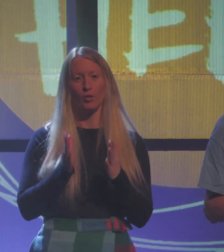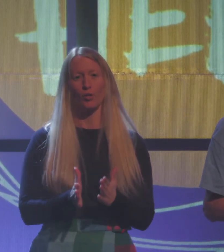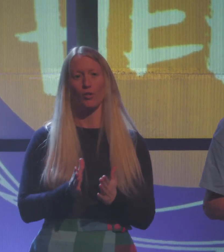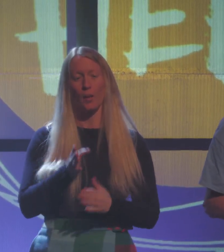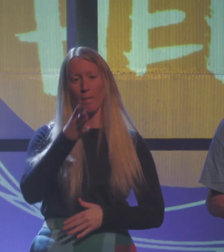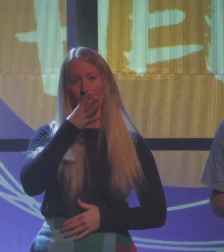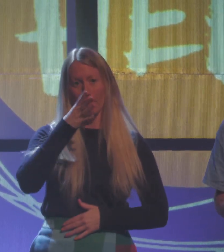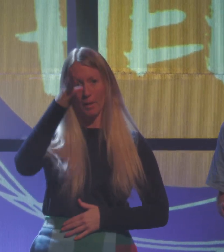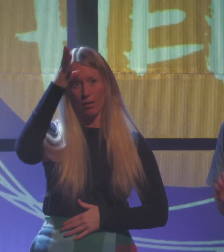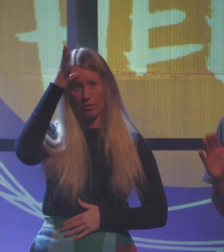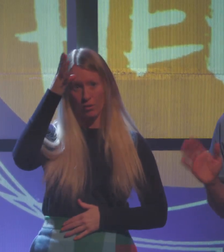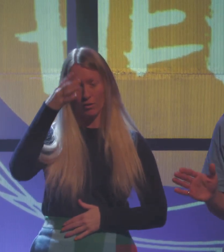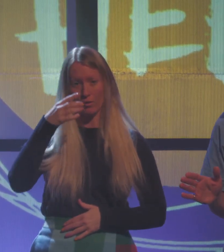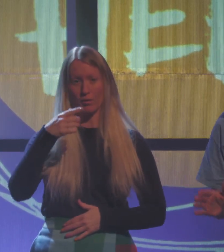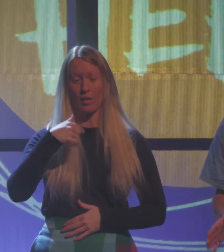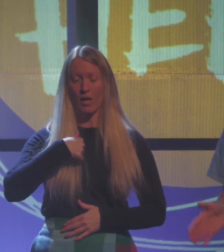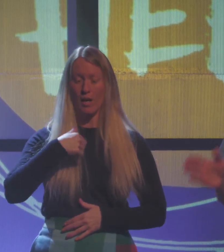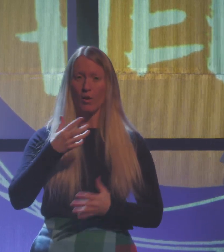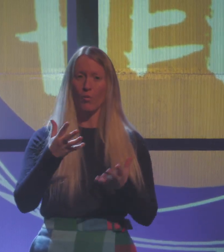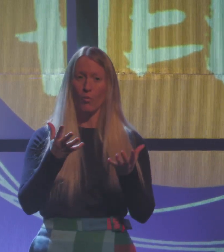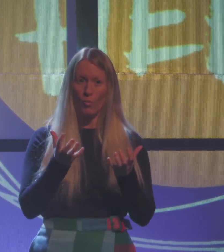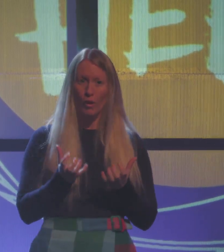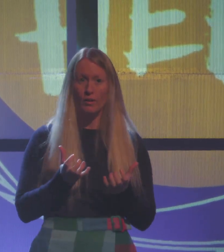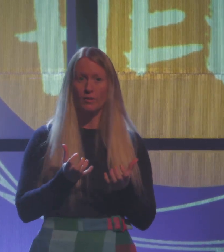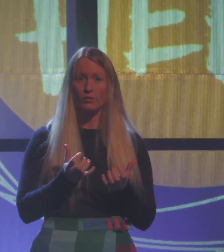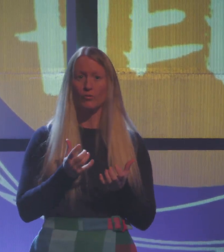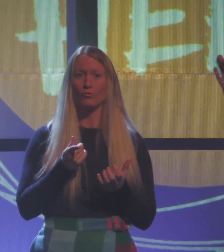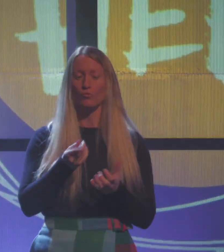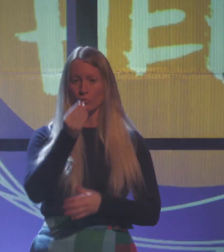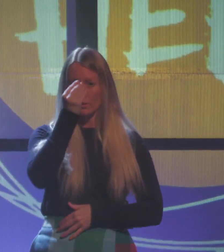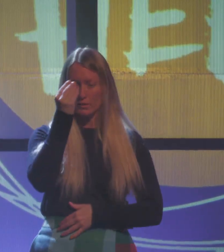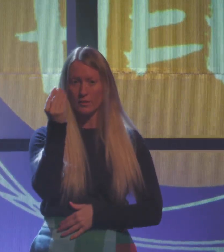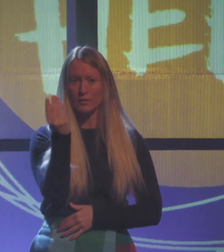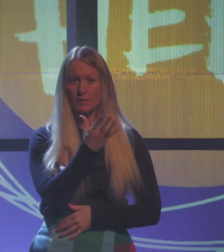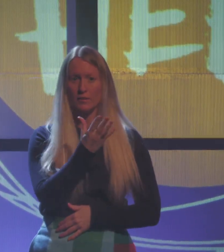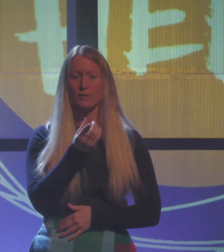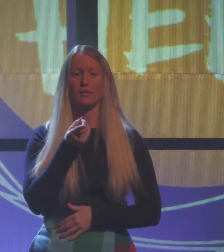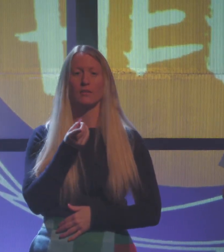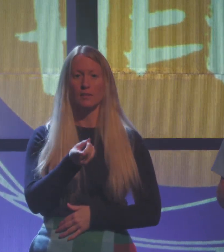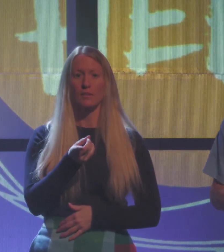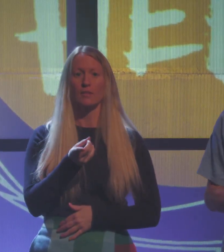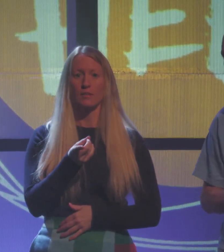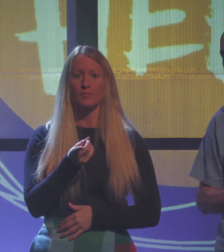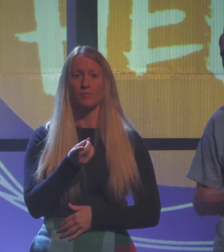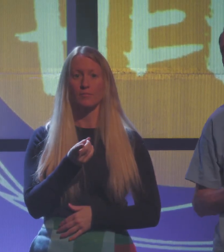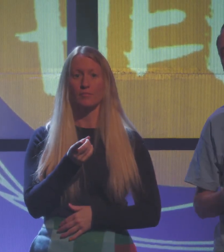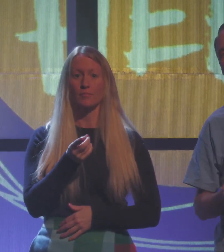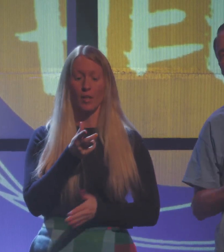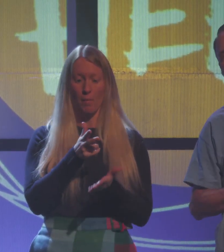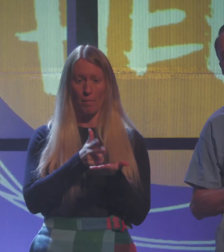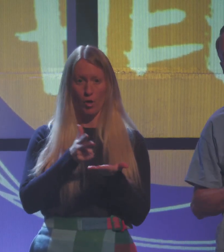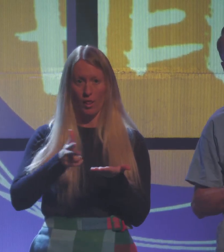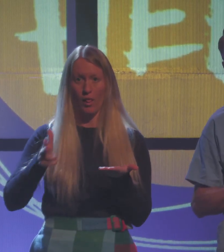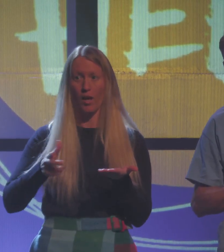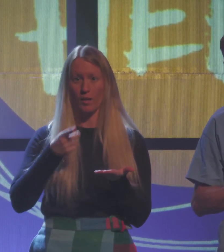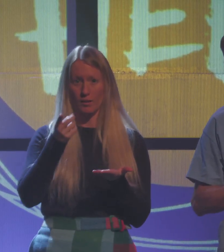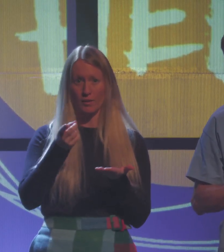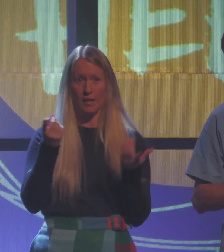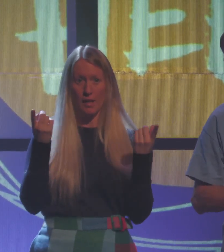to address a small case of apparent reckless driving that has been occurring in the parking lot here at